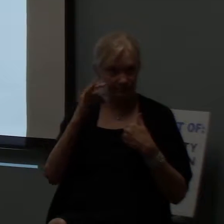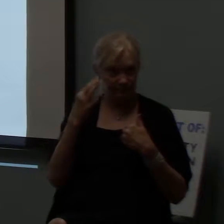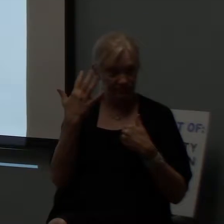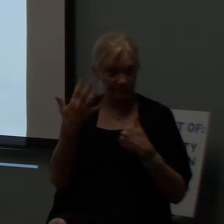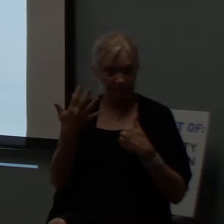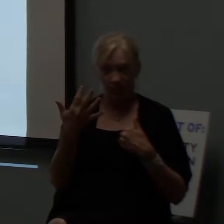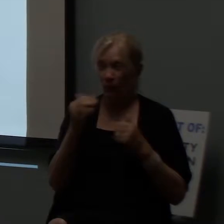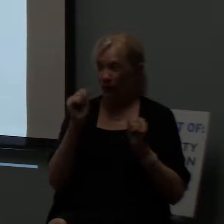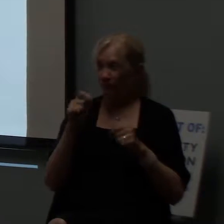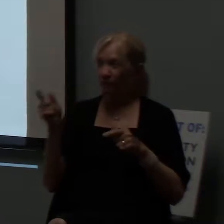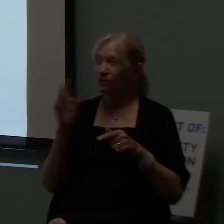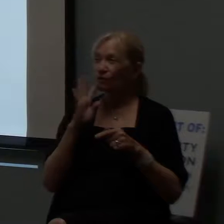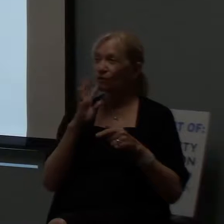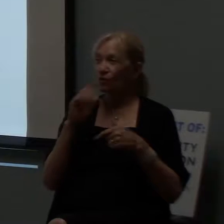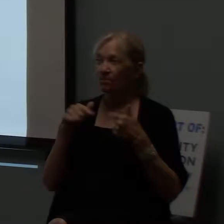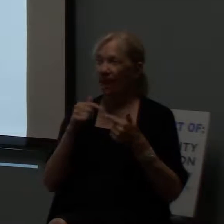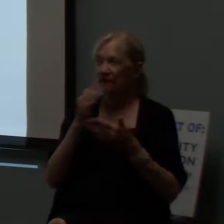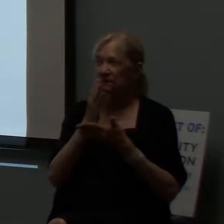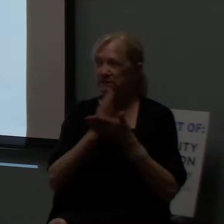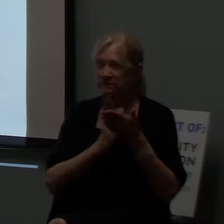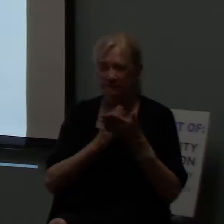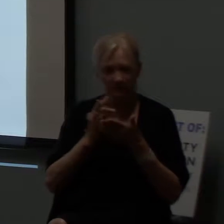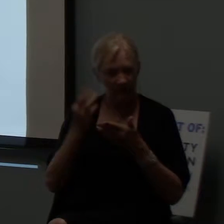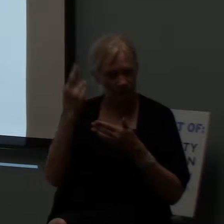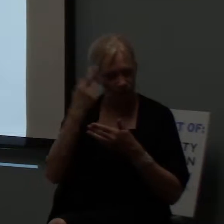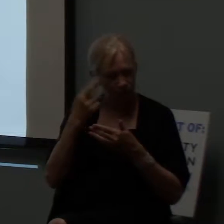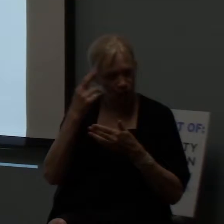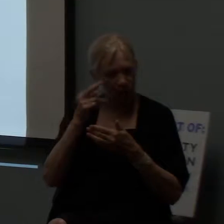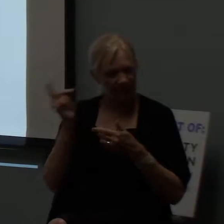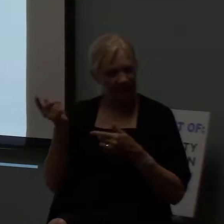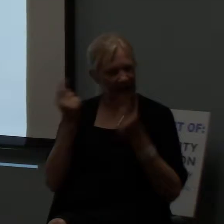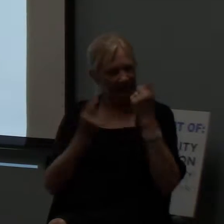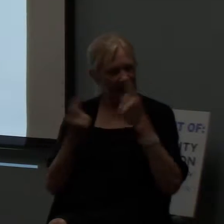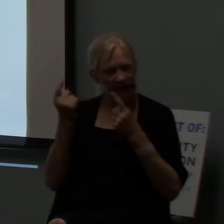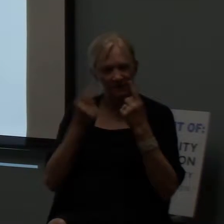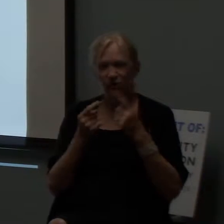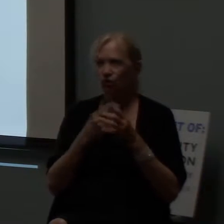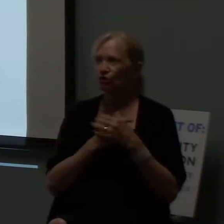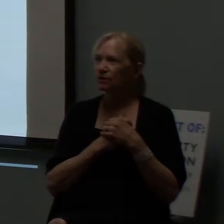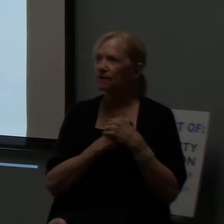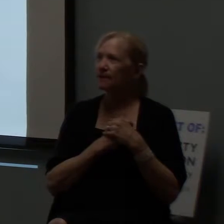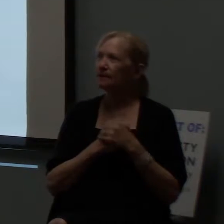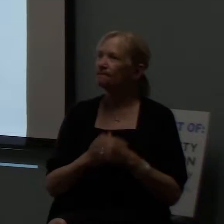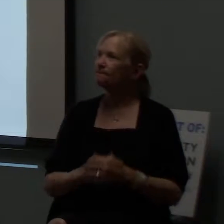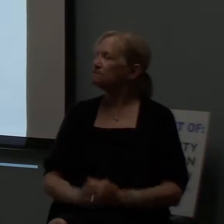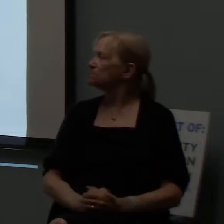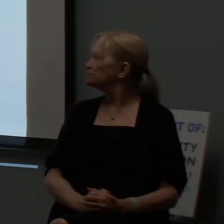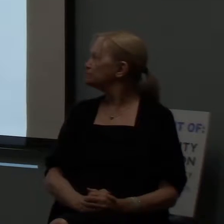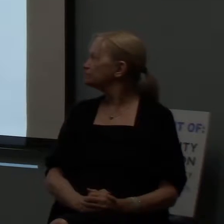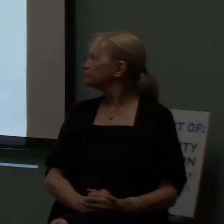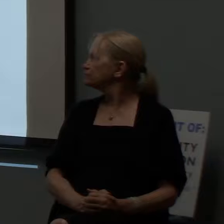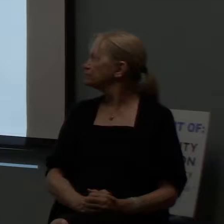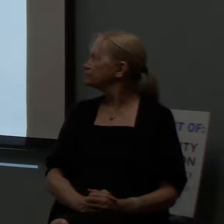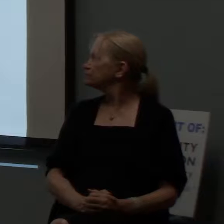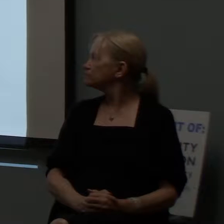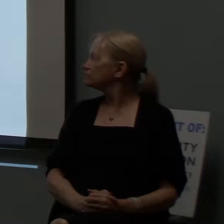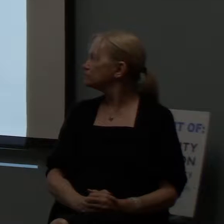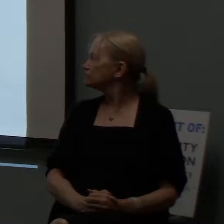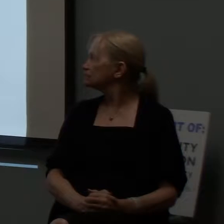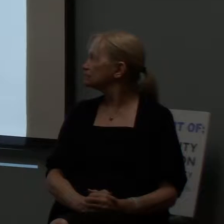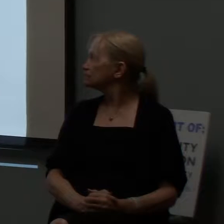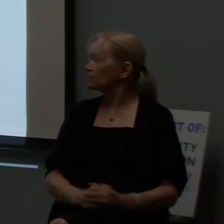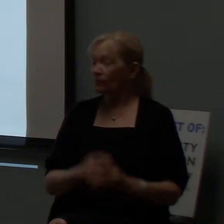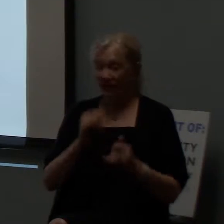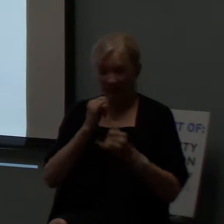Could you talk about some of the factors that they considered when they made that decision? So I will tell you that the last